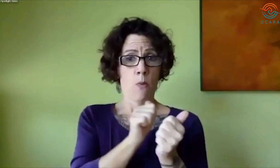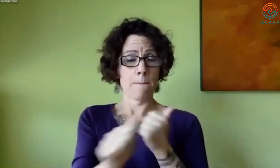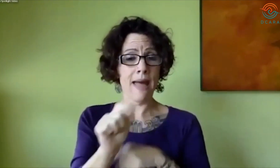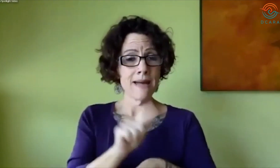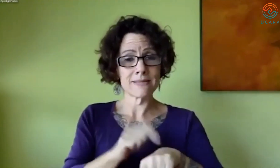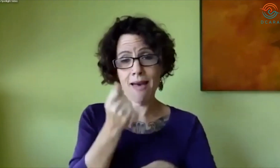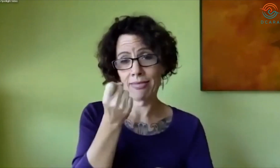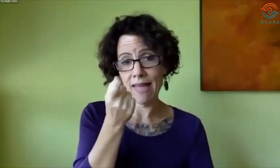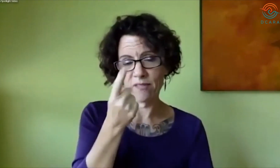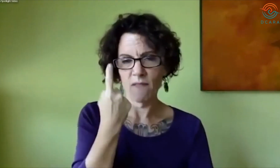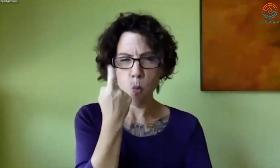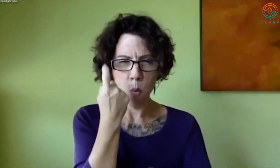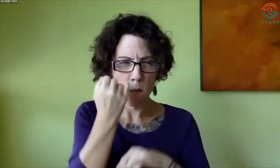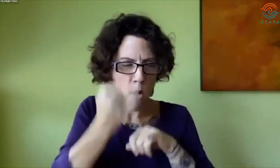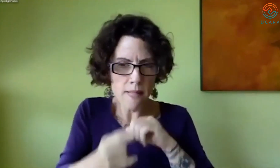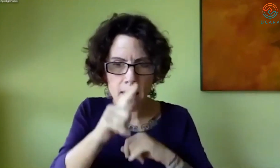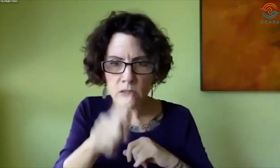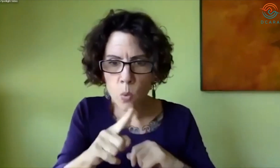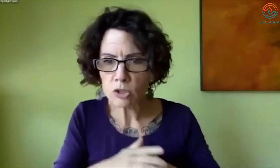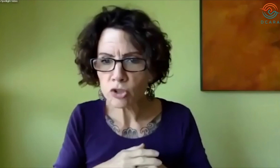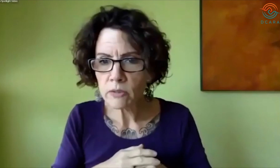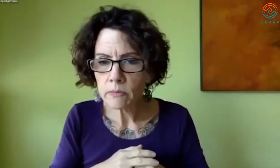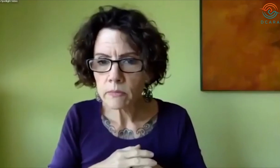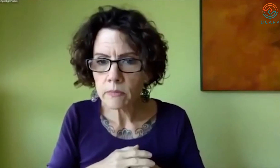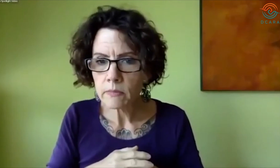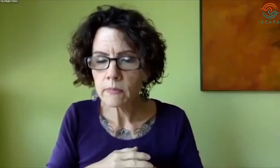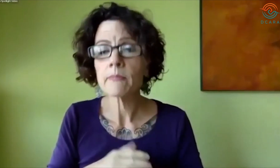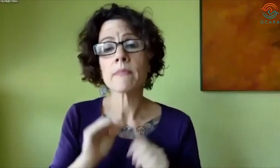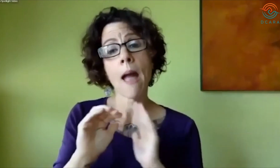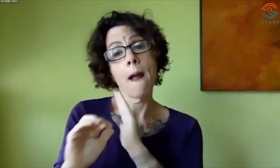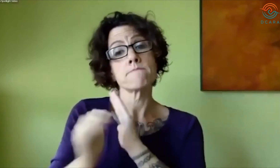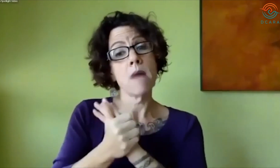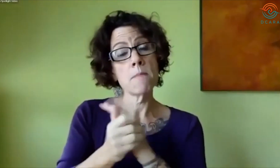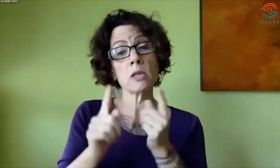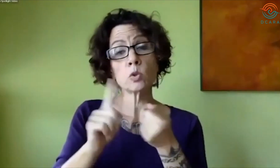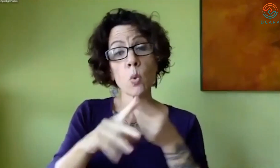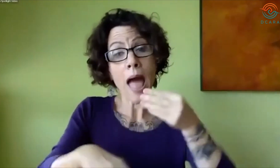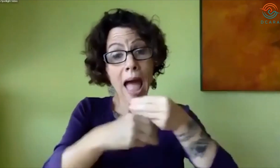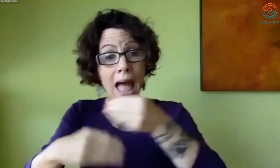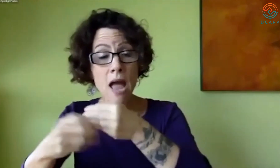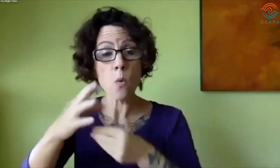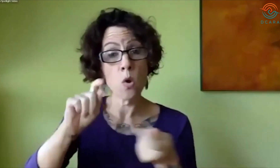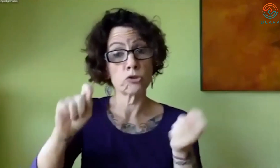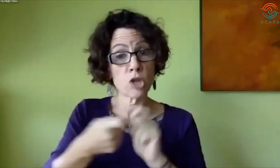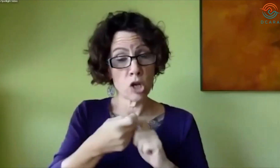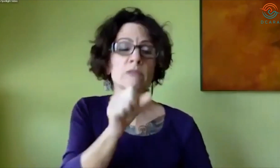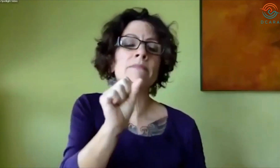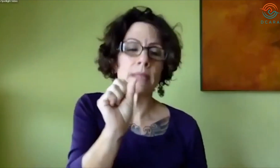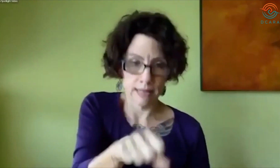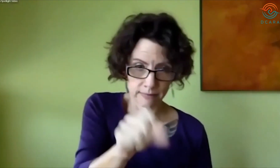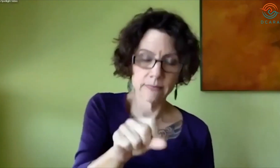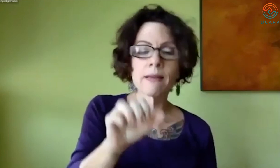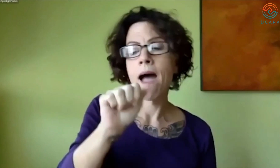this next week. I see that it's past 11. I'll answer one more question. Is an